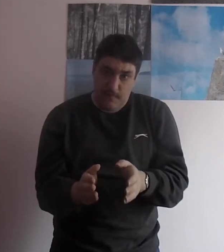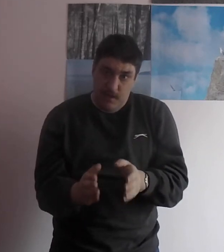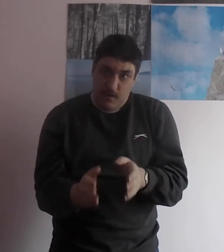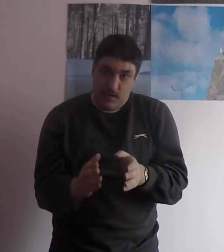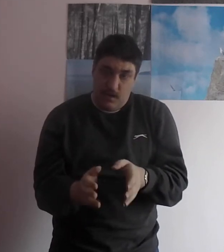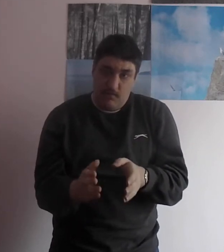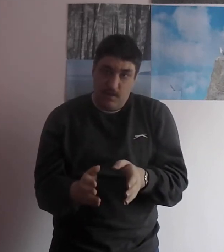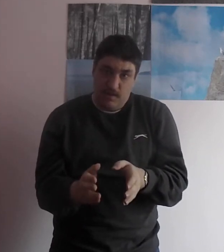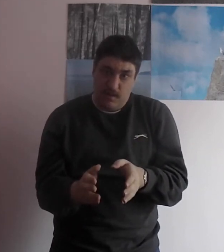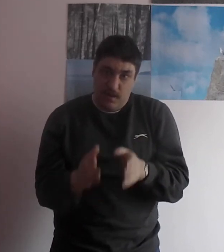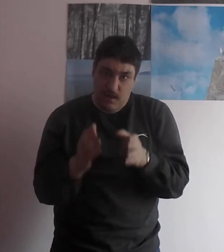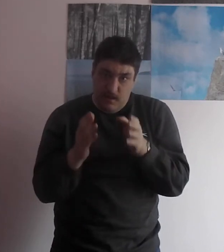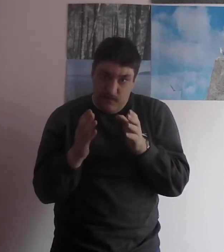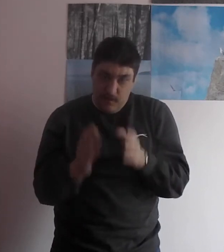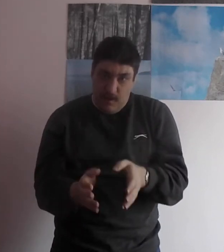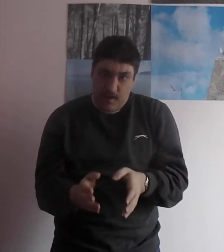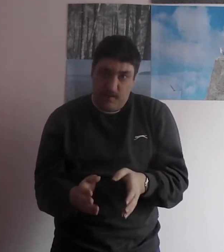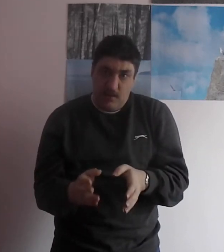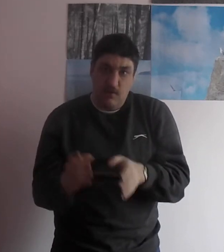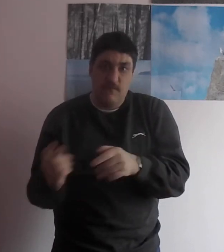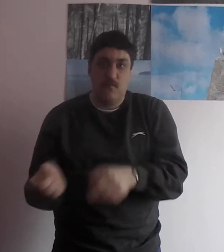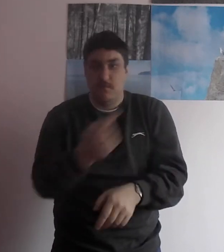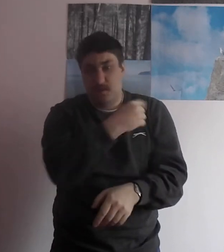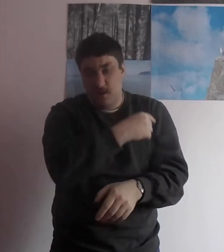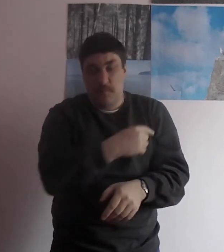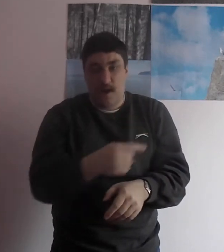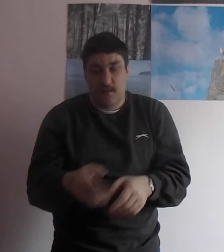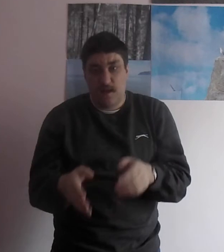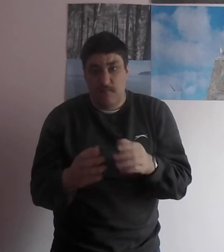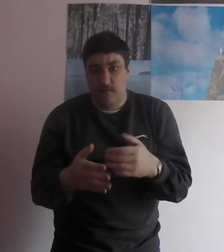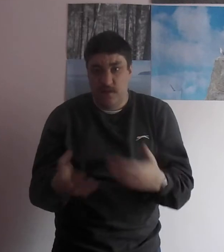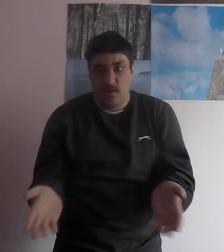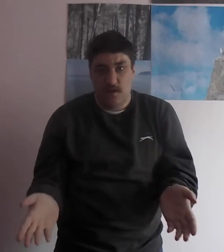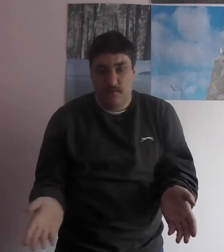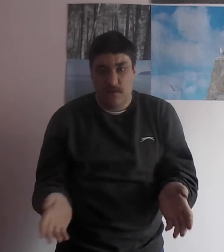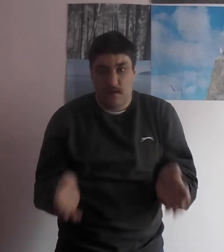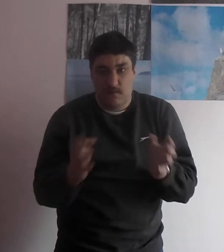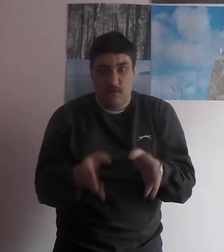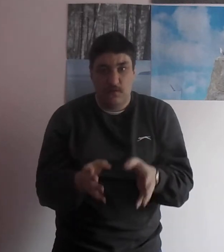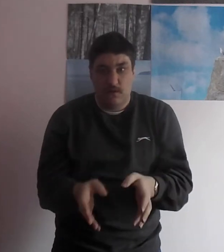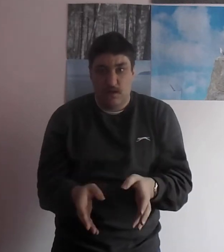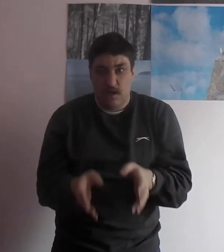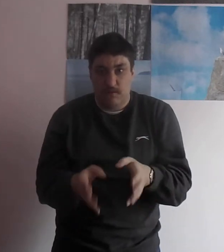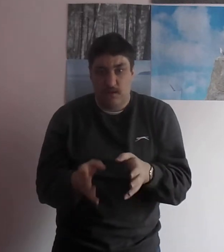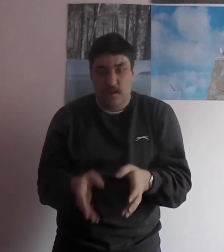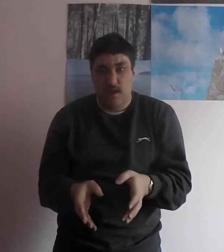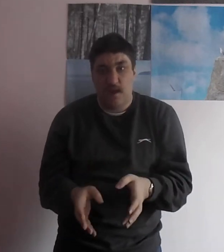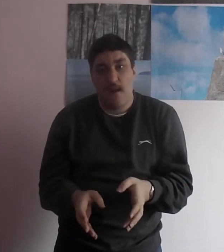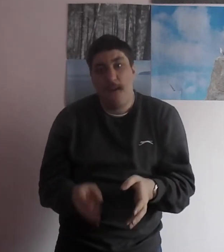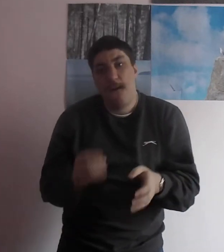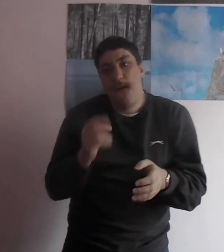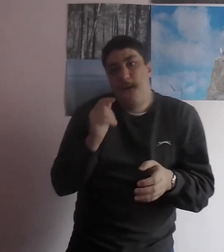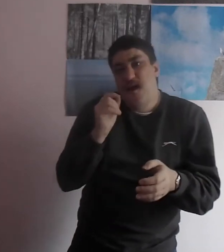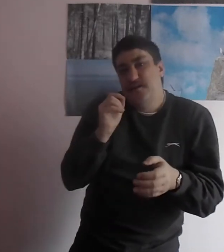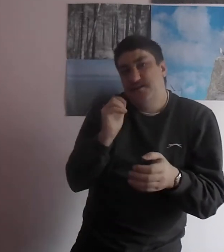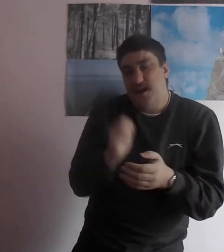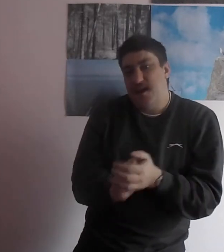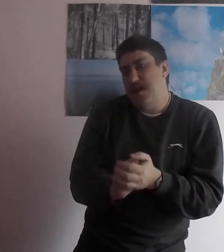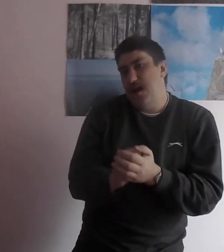know in the comments if you like that, or if you want me to go back to game reviewing, if that's what you came to see. Today I'm going to